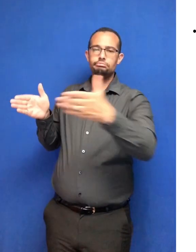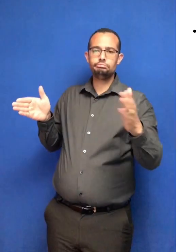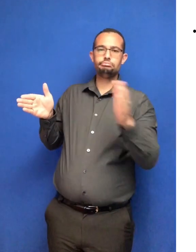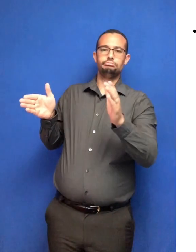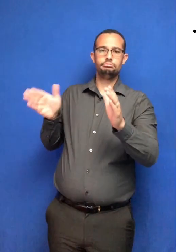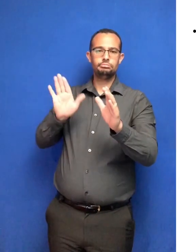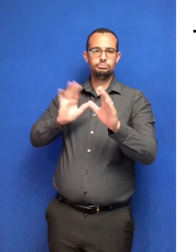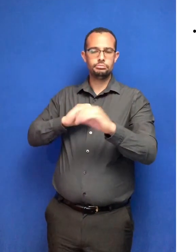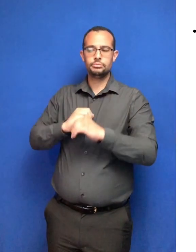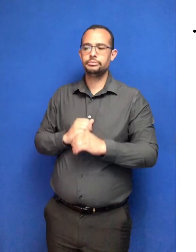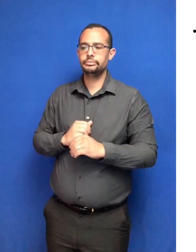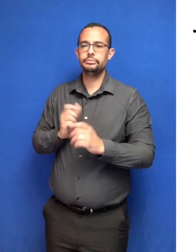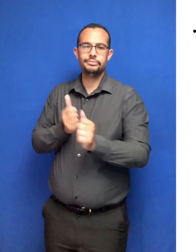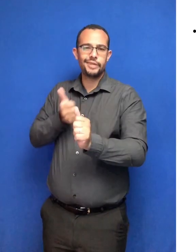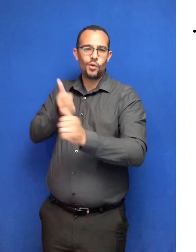injury.